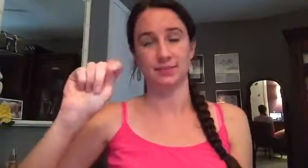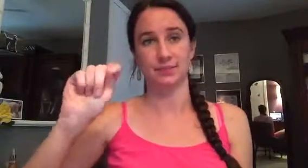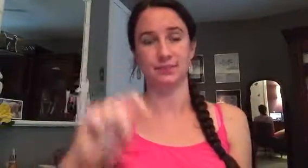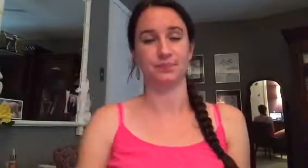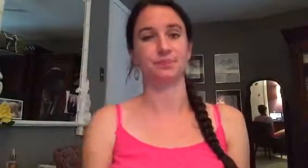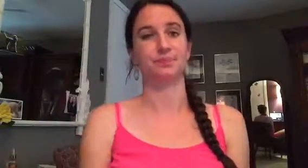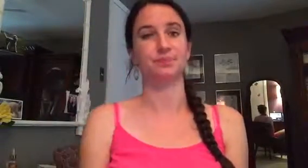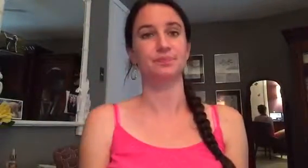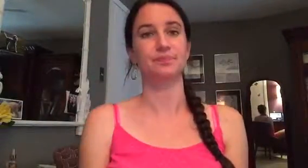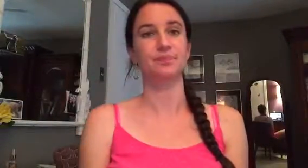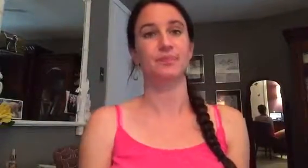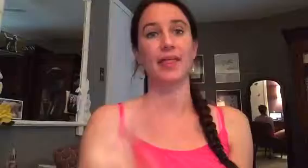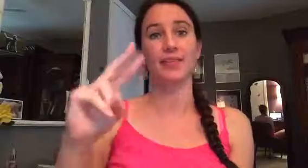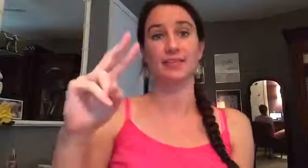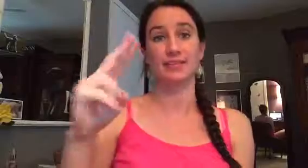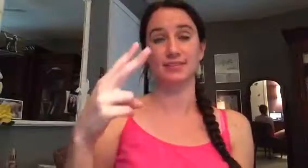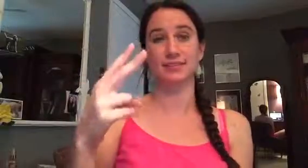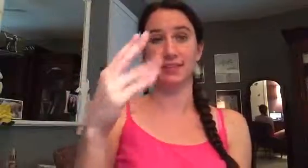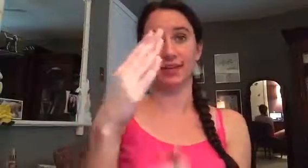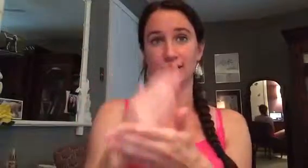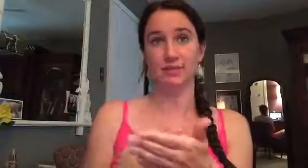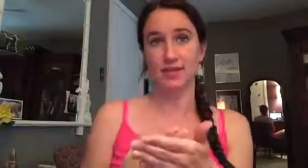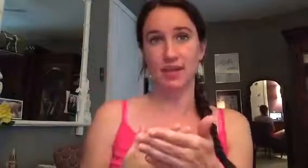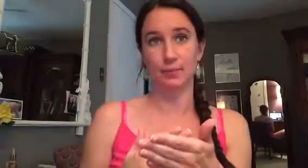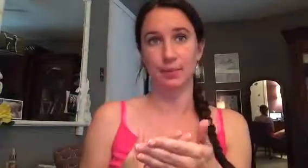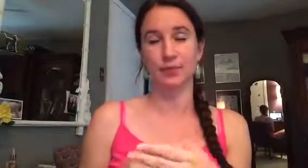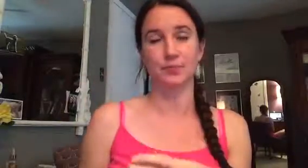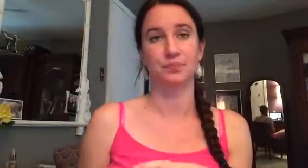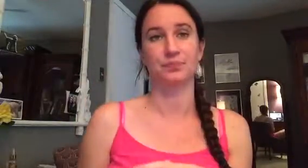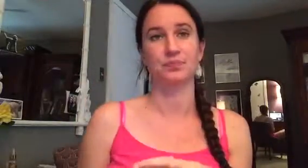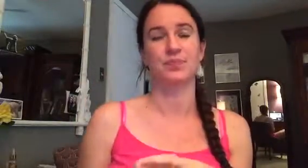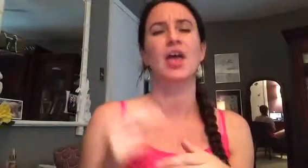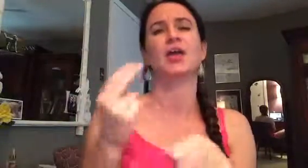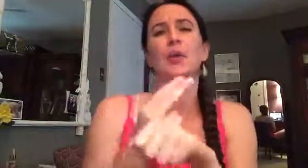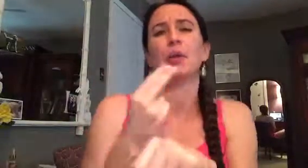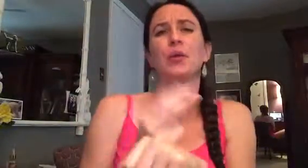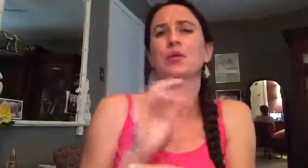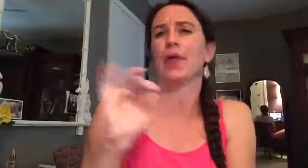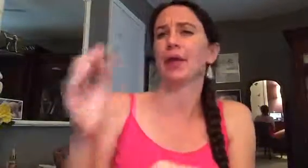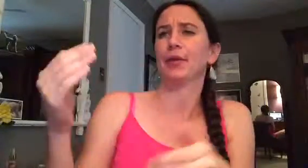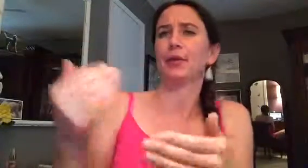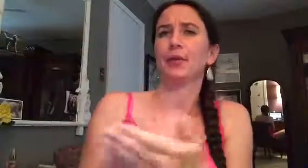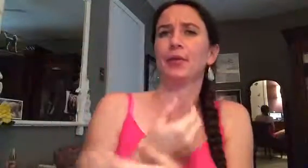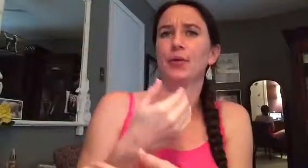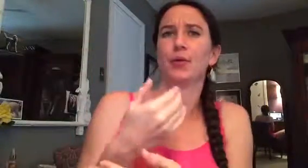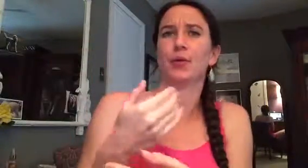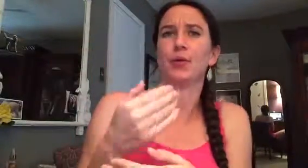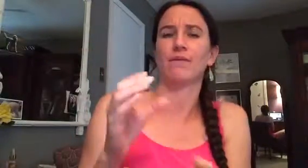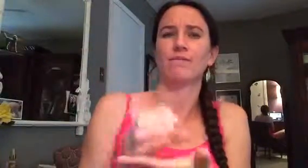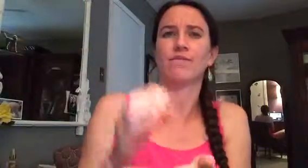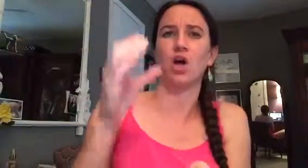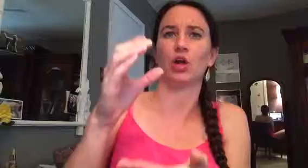The second step is to use that new volume formula we practiced yesterday.